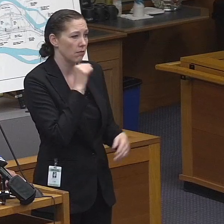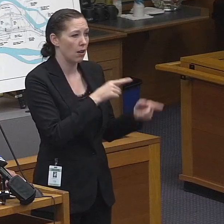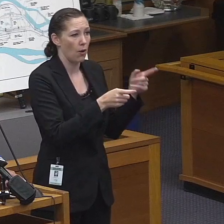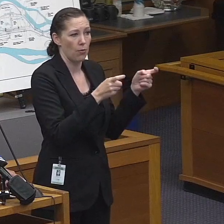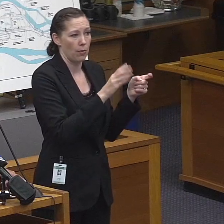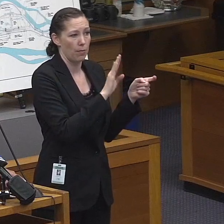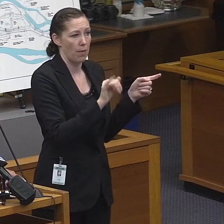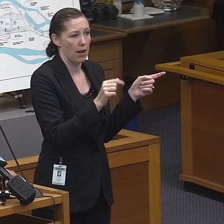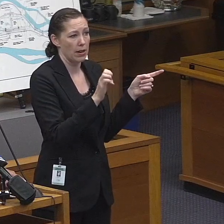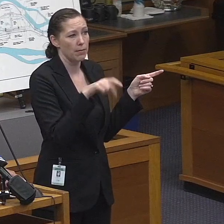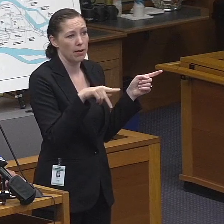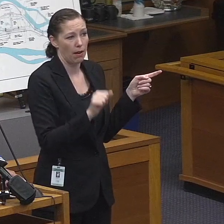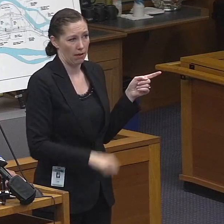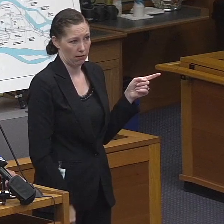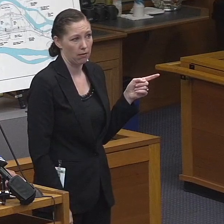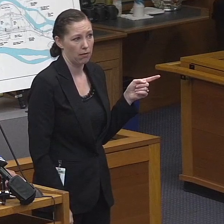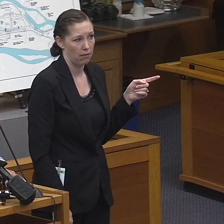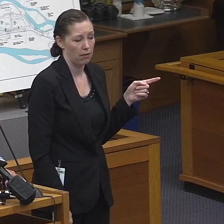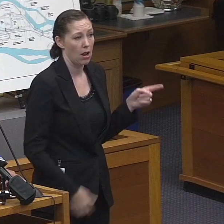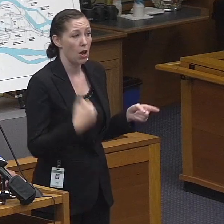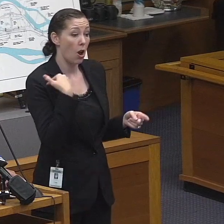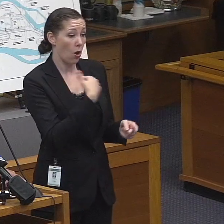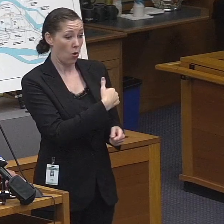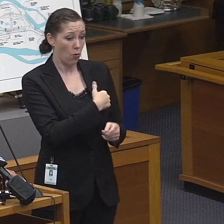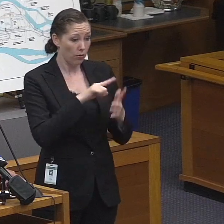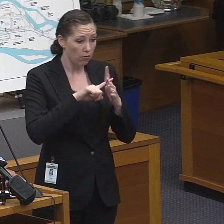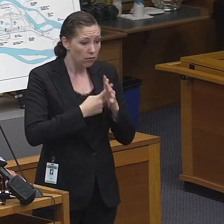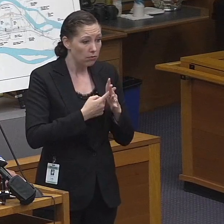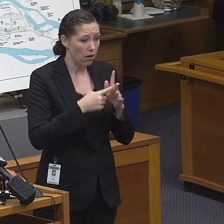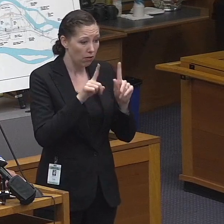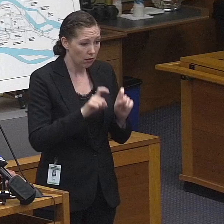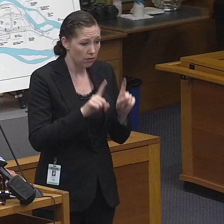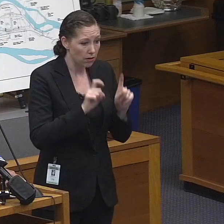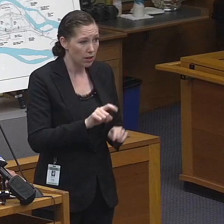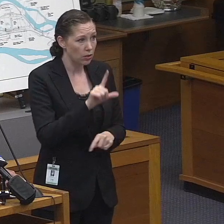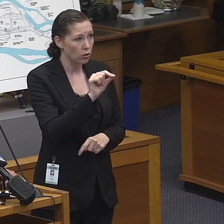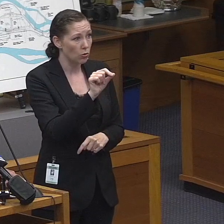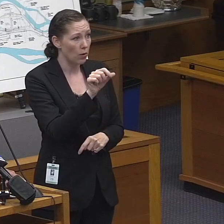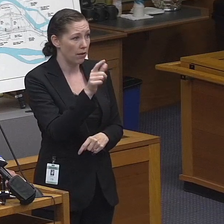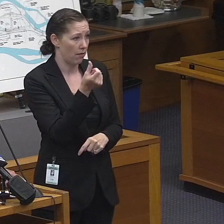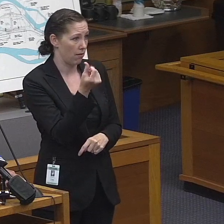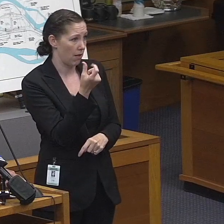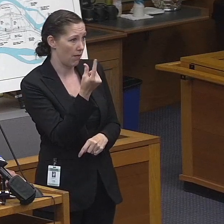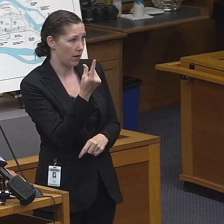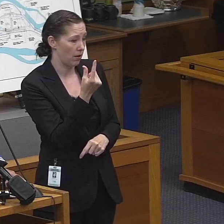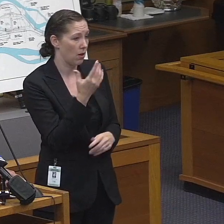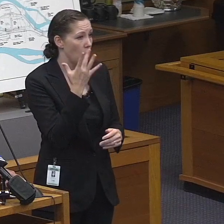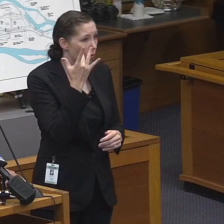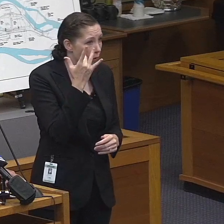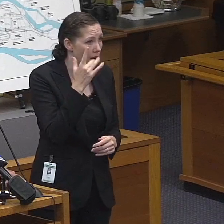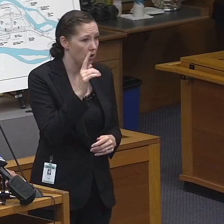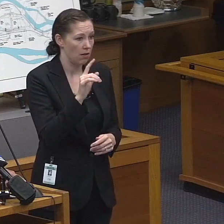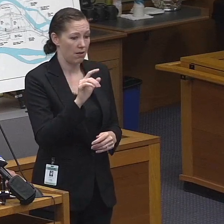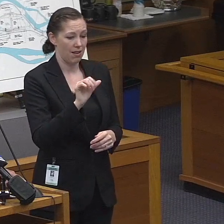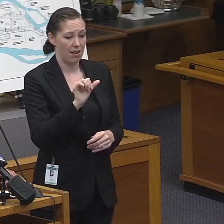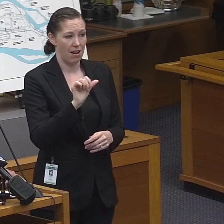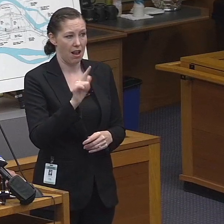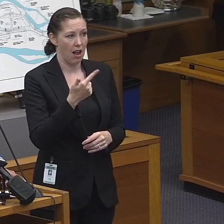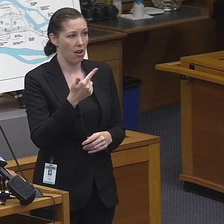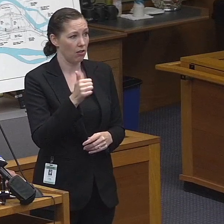the EPA. We started testing in 2011 because we saw the toxin levels, the algae